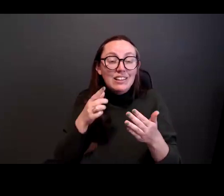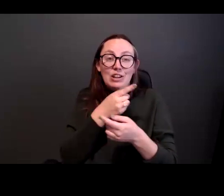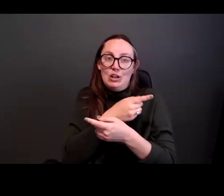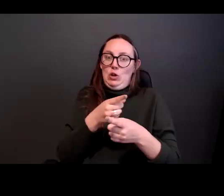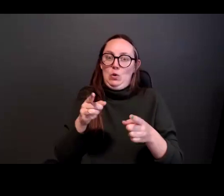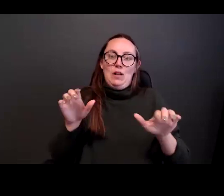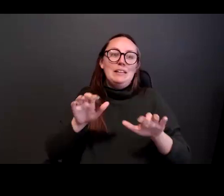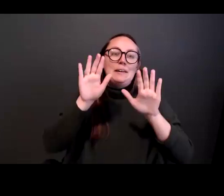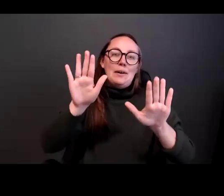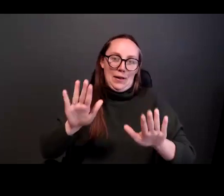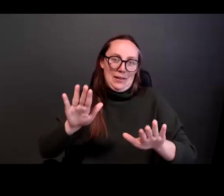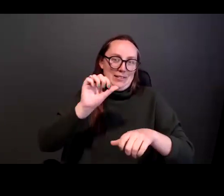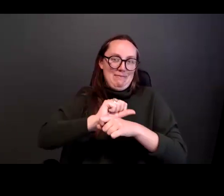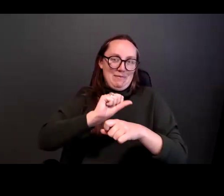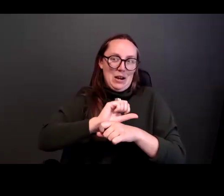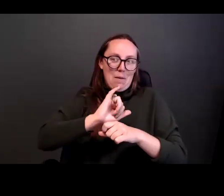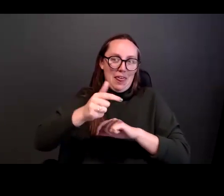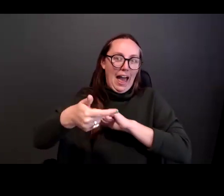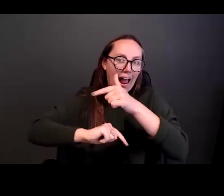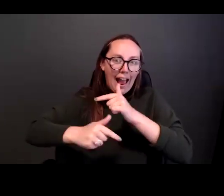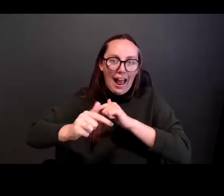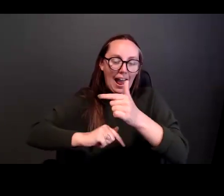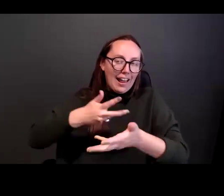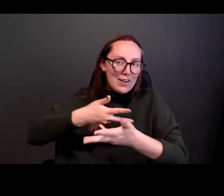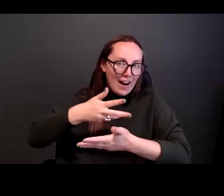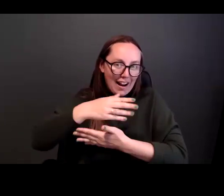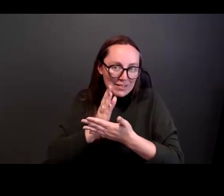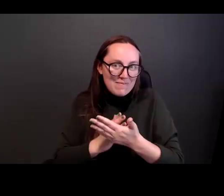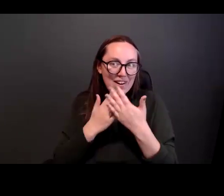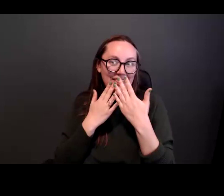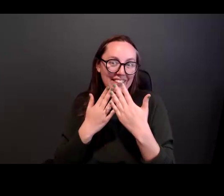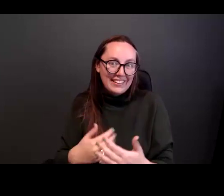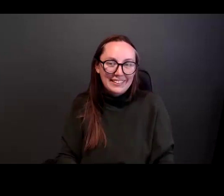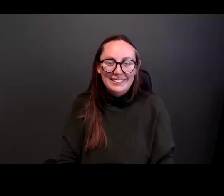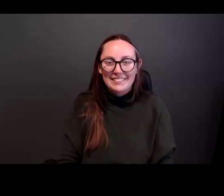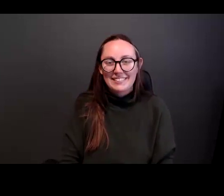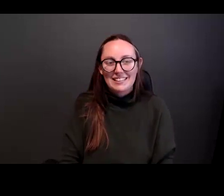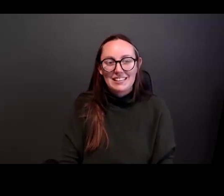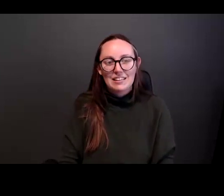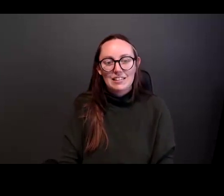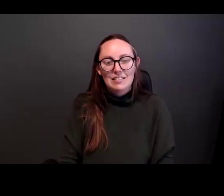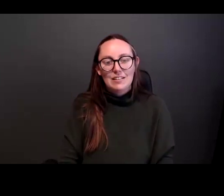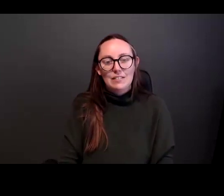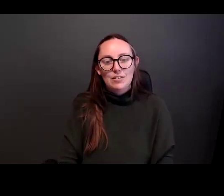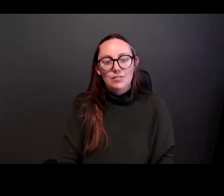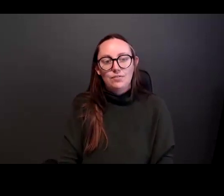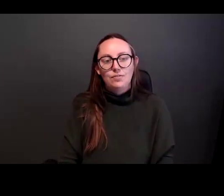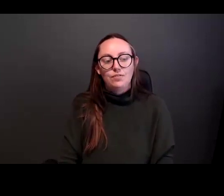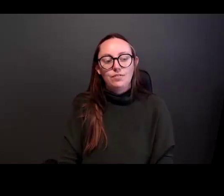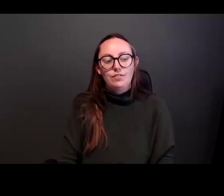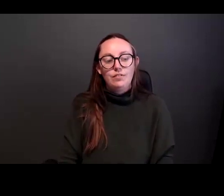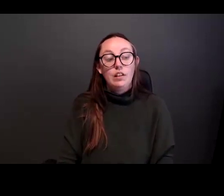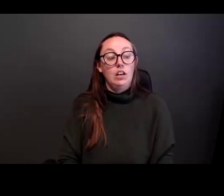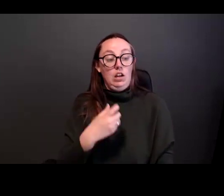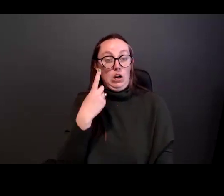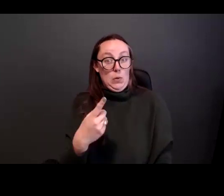with the interactive part. And one of the things I love to talk about, right, is that connection of theater, which is such